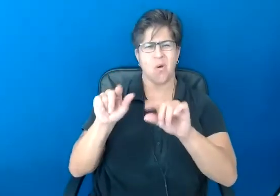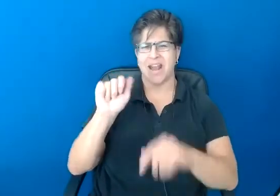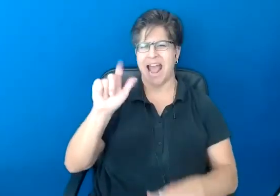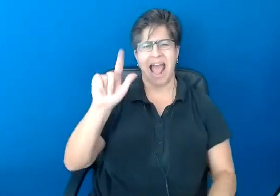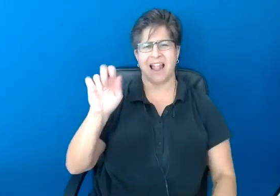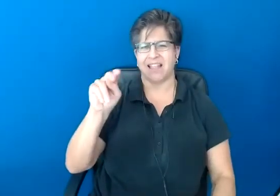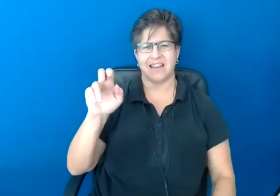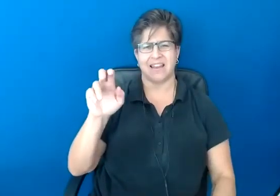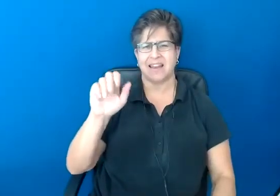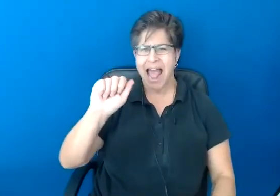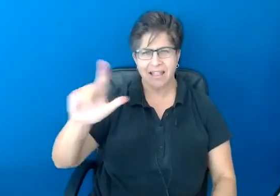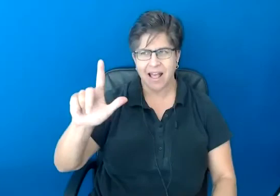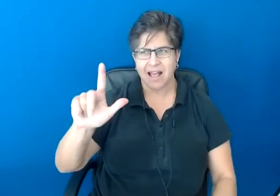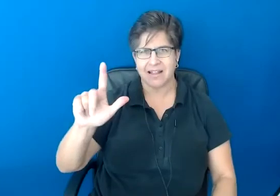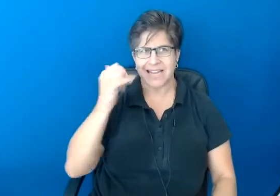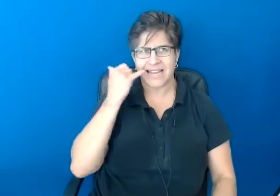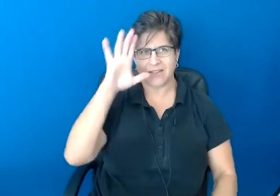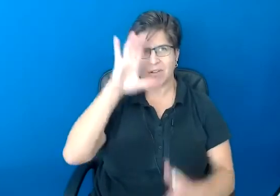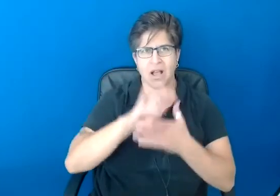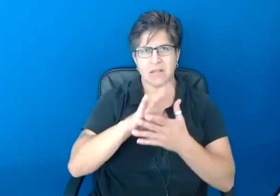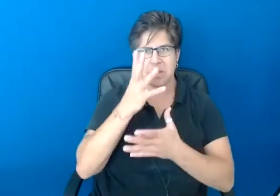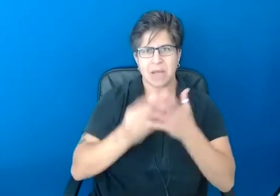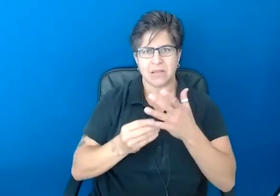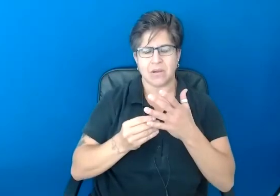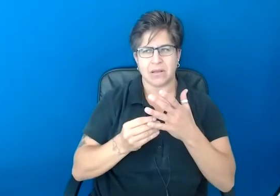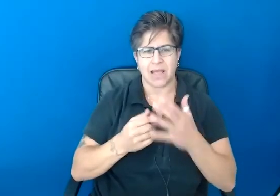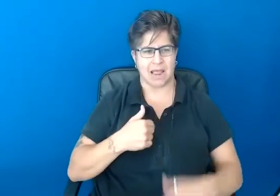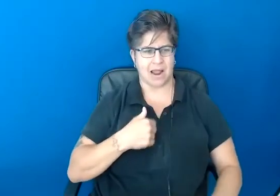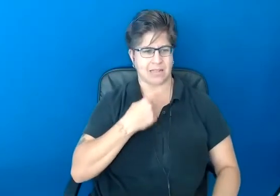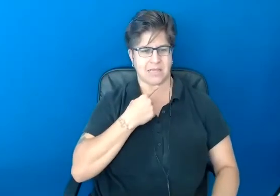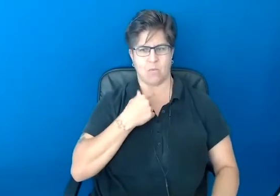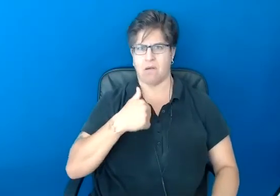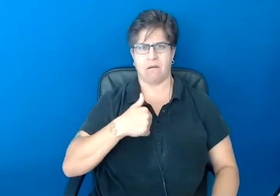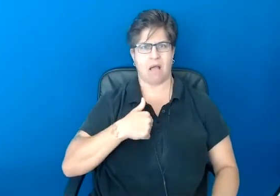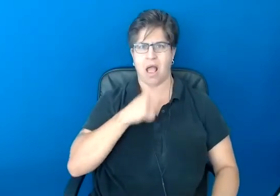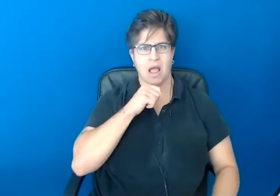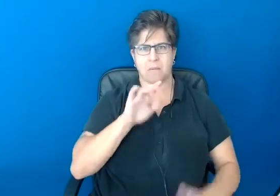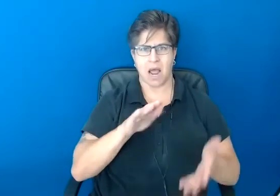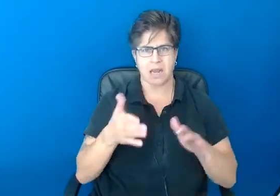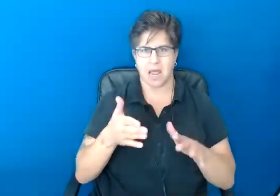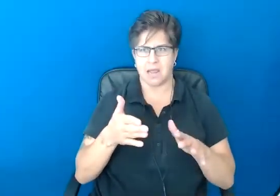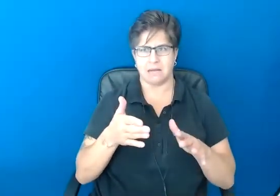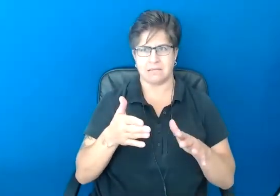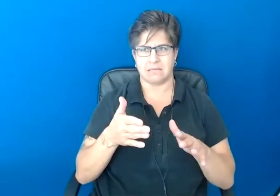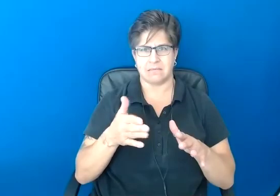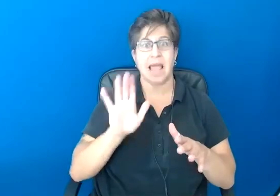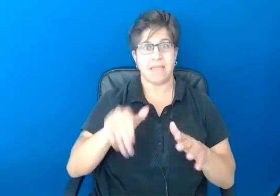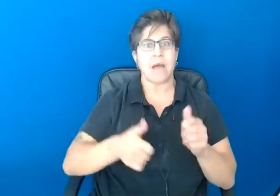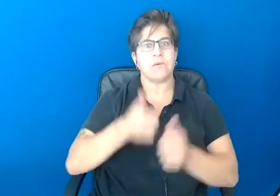her, because I'm not. That's all. One time I was in Washington, D.C. with a good friend of